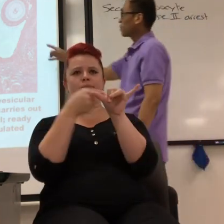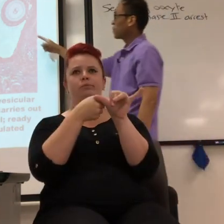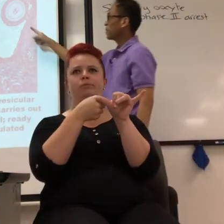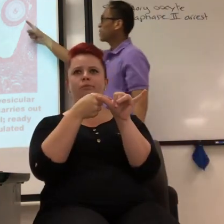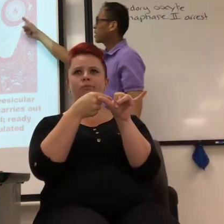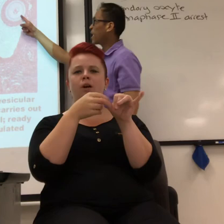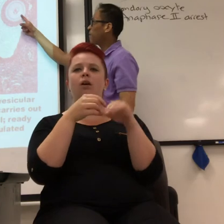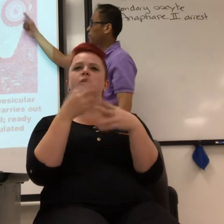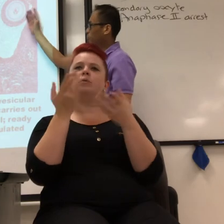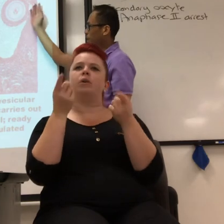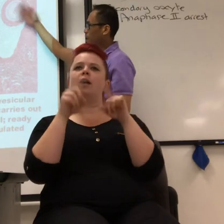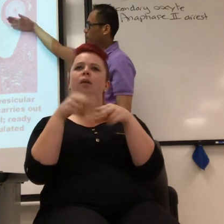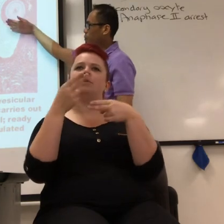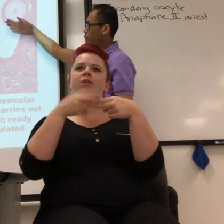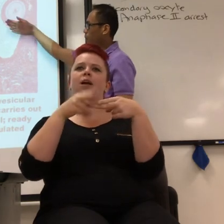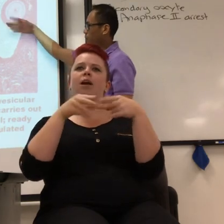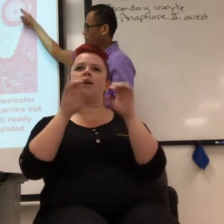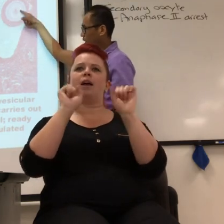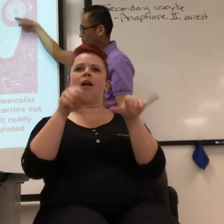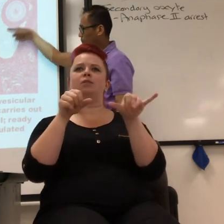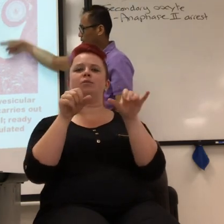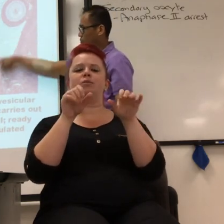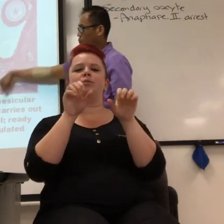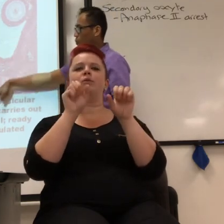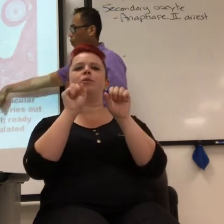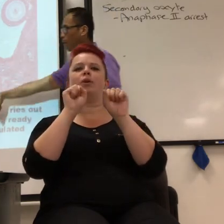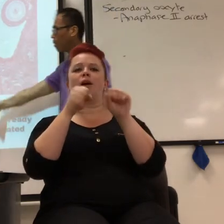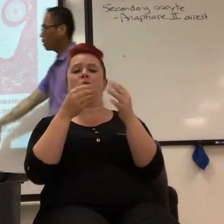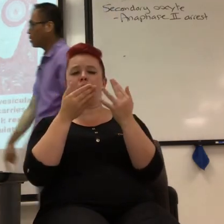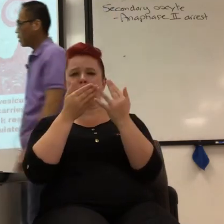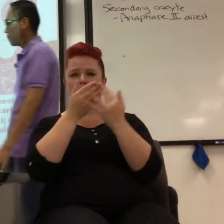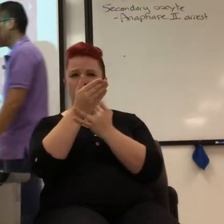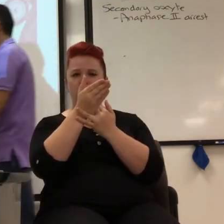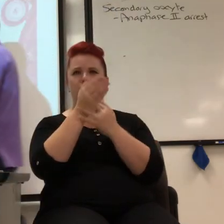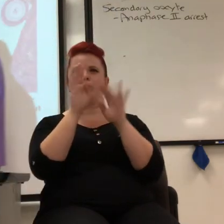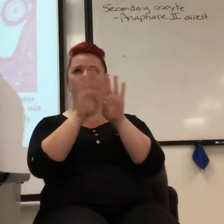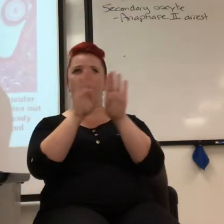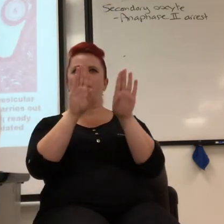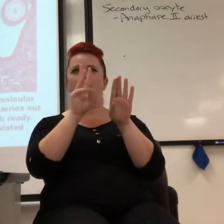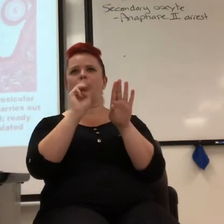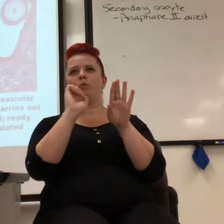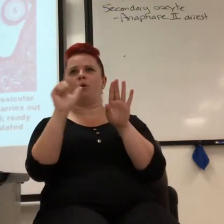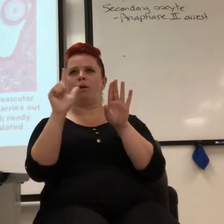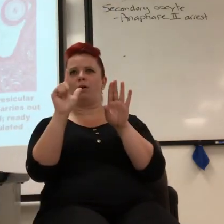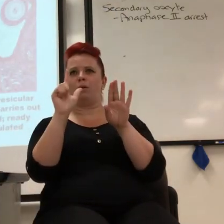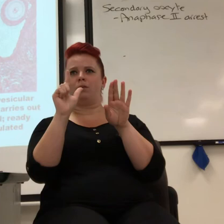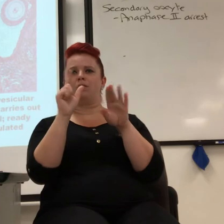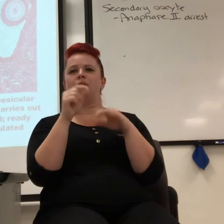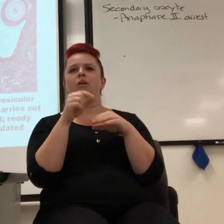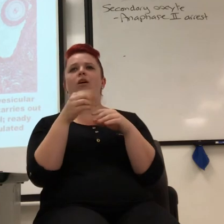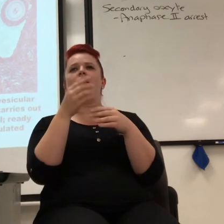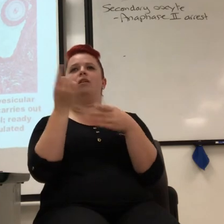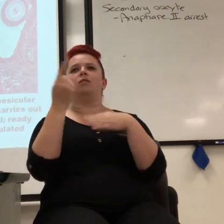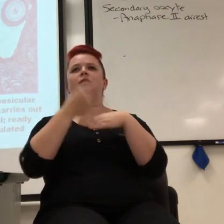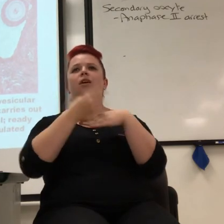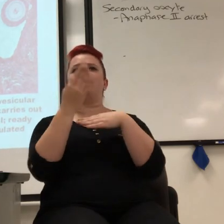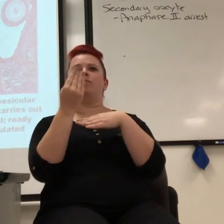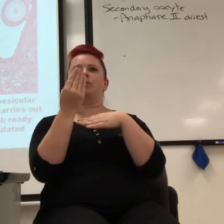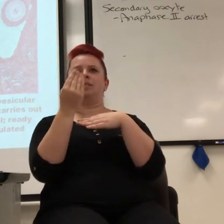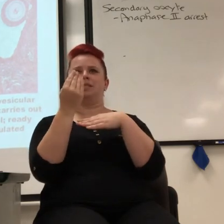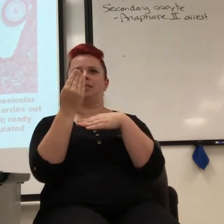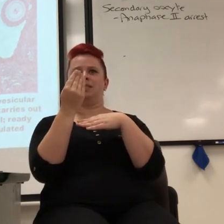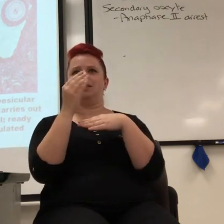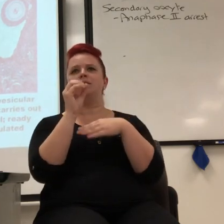there, it's going to have to break off the wall. It's going to have to bust through the wall and bust out of the ovary on day 14.